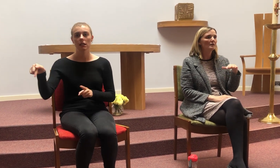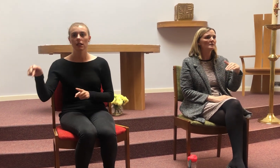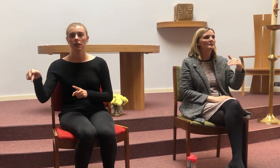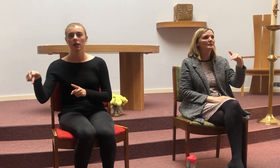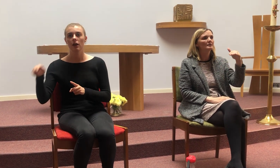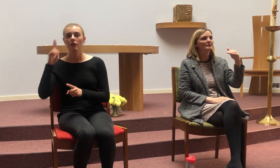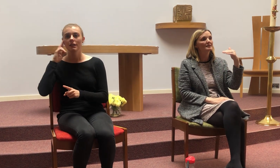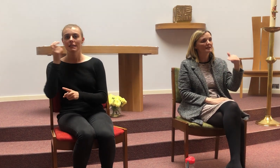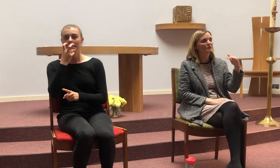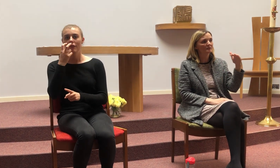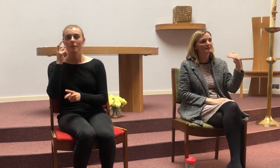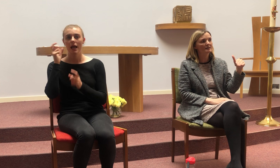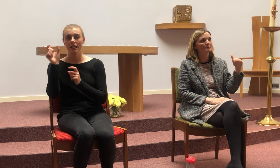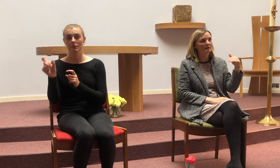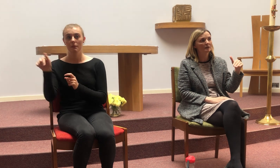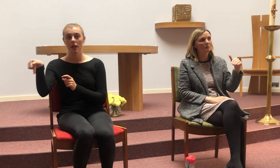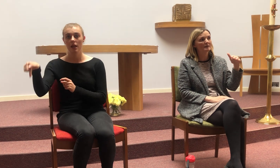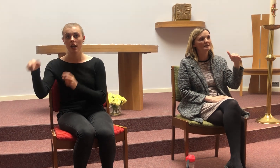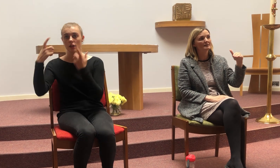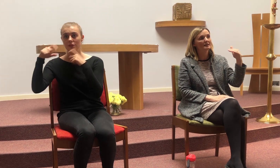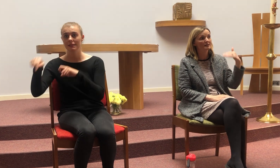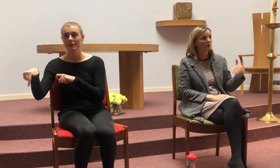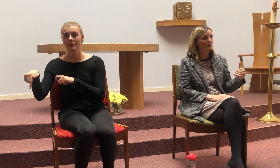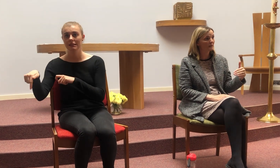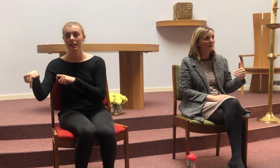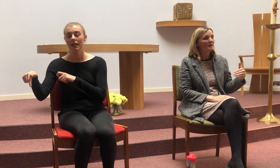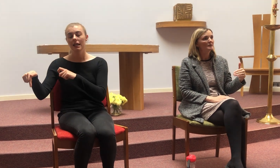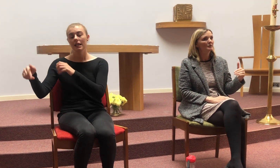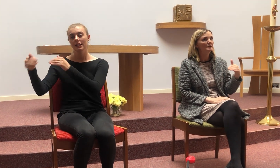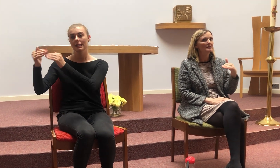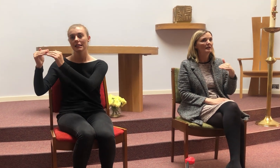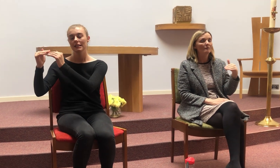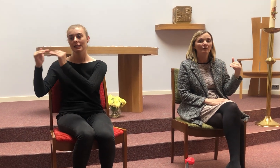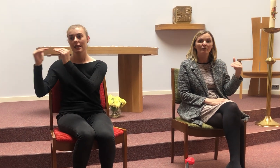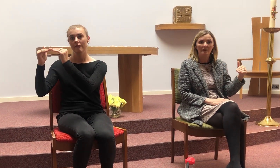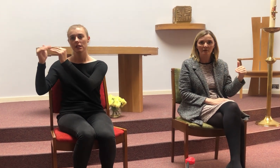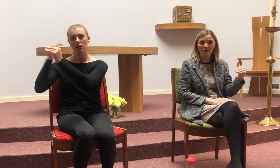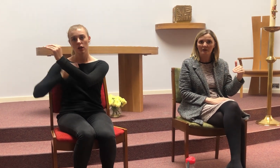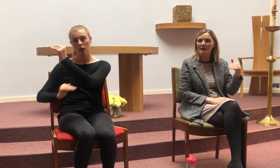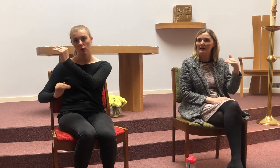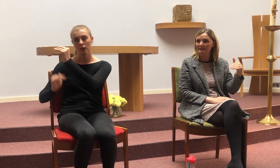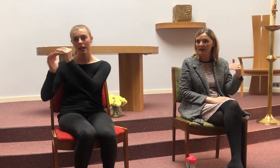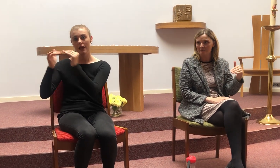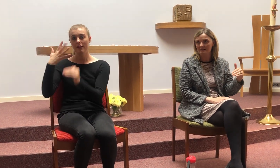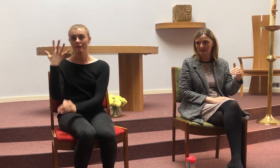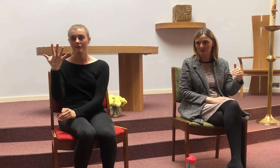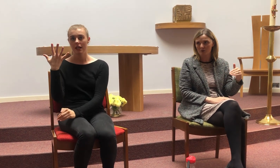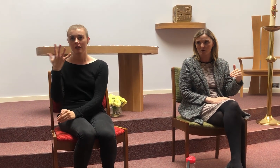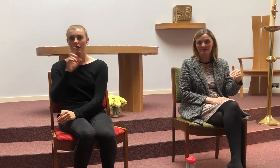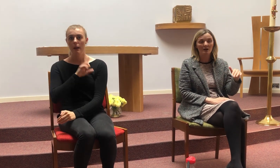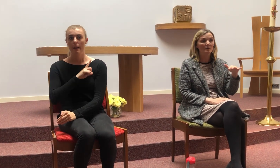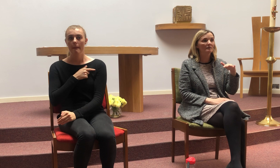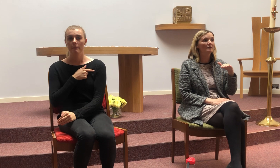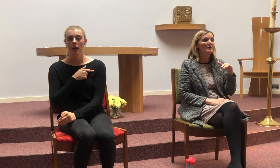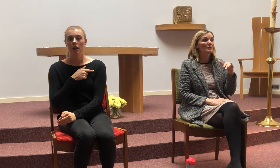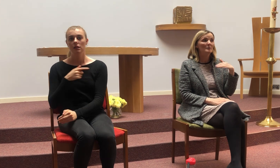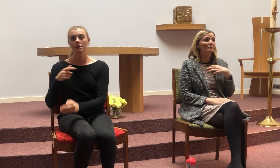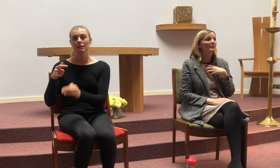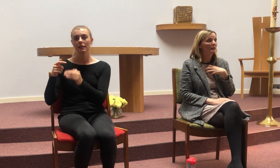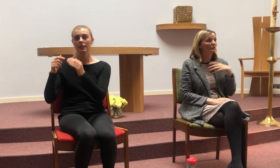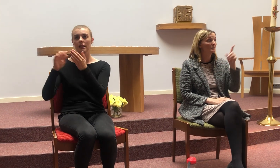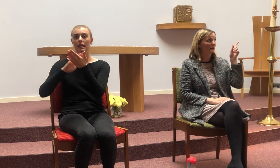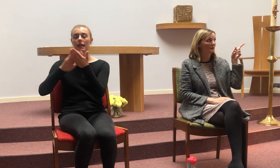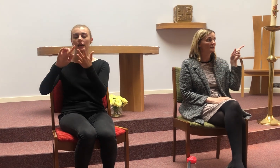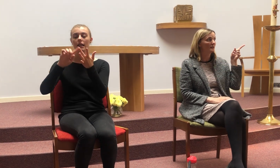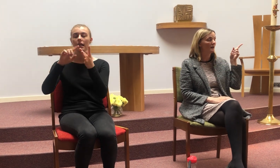hard, because the standard that's set by HICWA is lower. So it's a level 5 healthcare assistant course, and we've